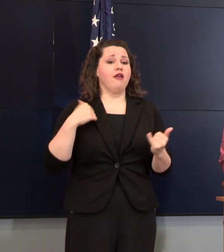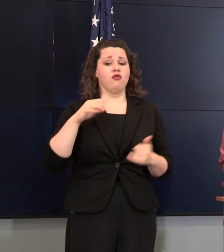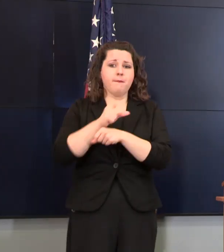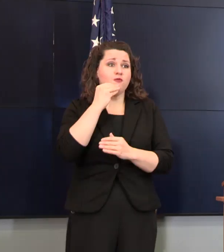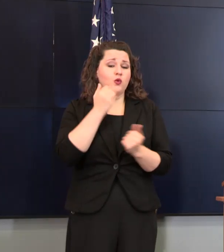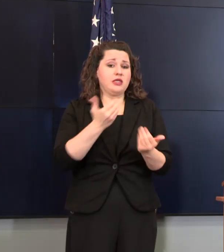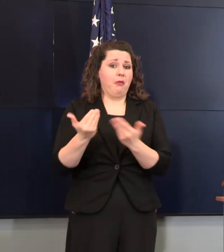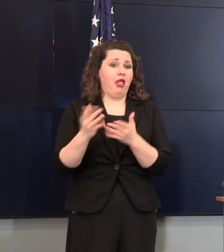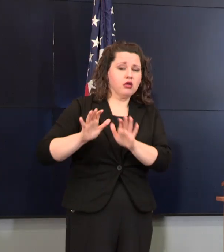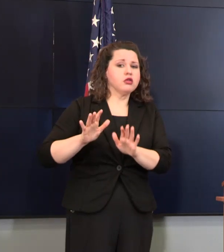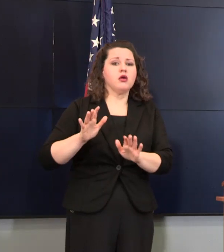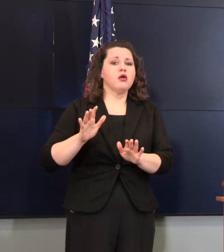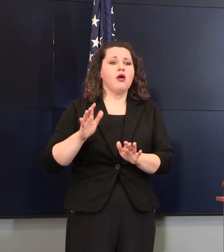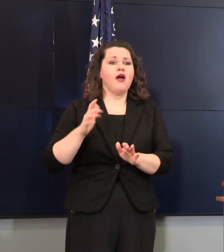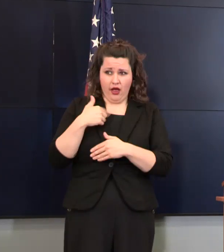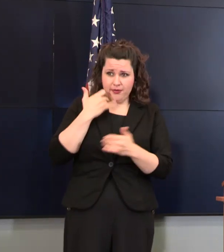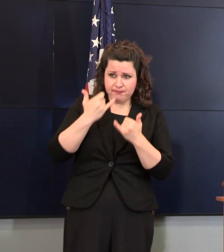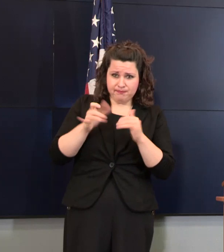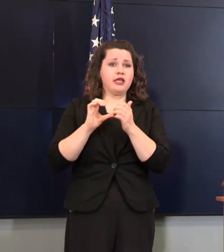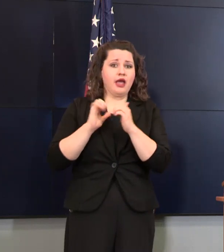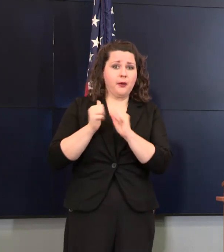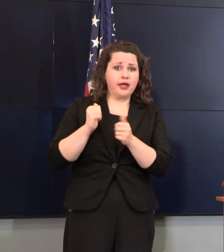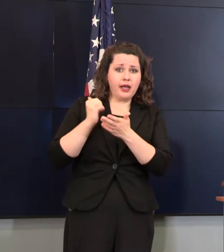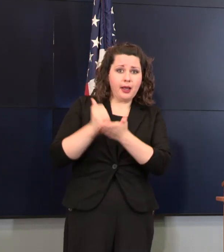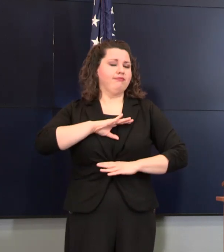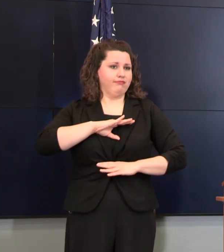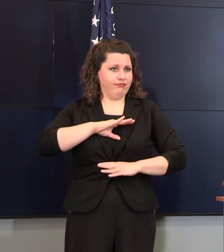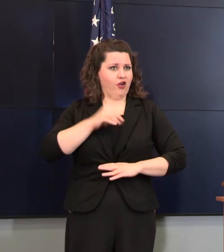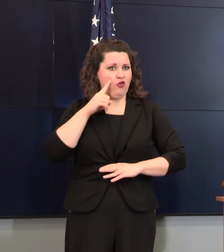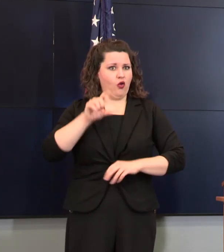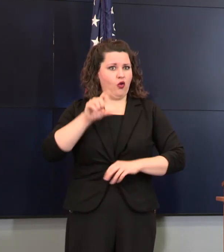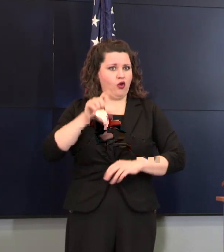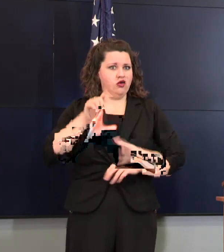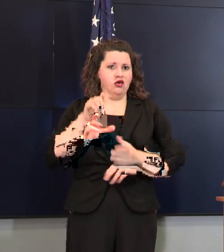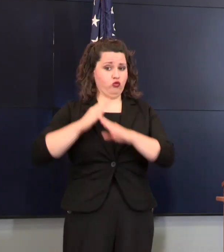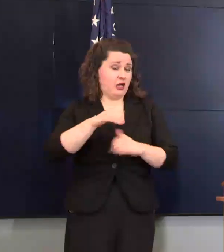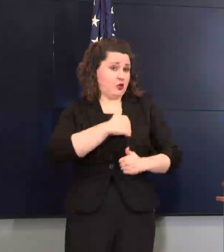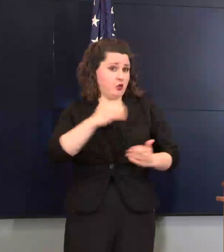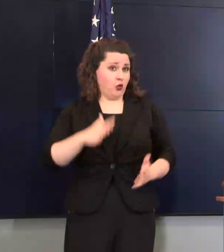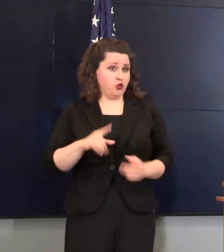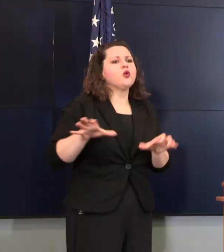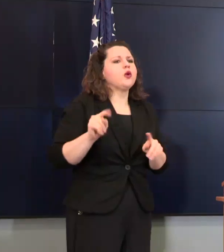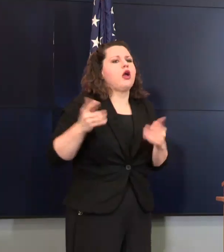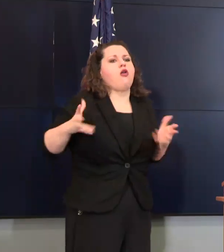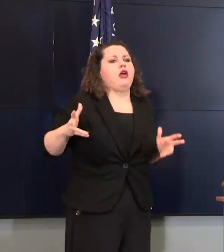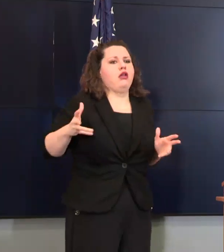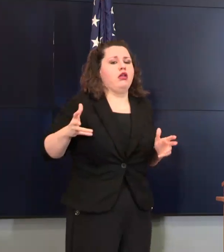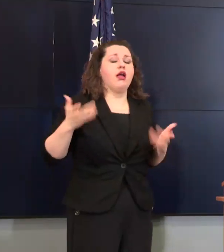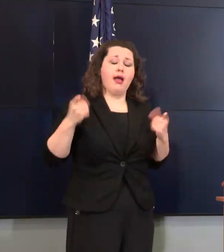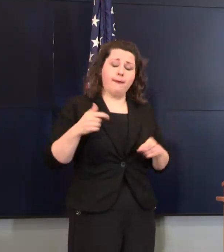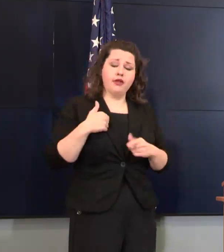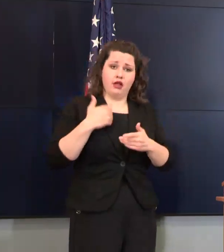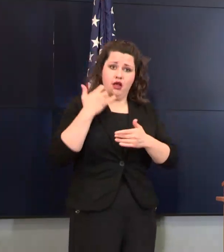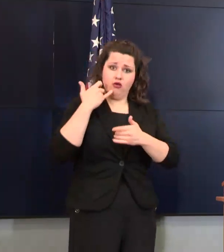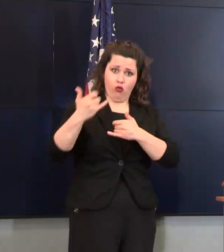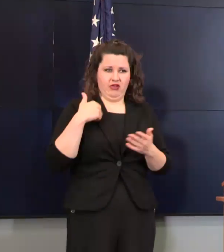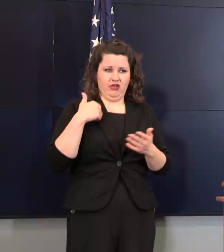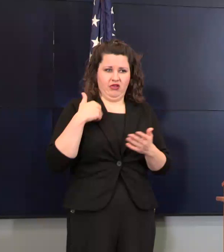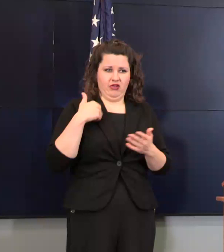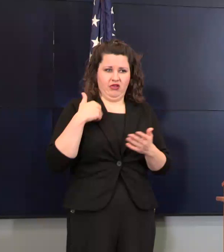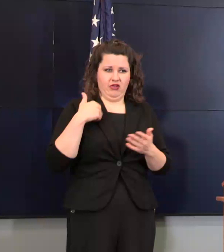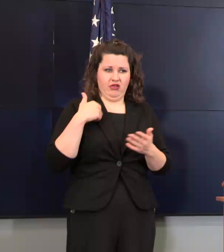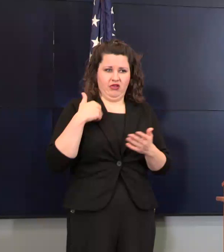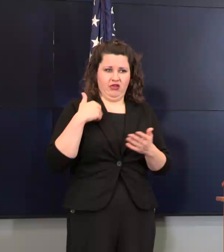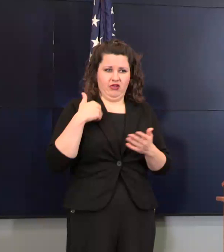hazard revocations. Next, I'd like to talk about Iowa prison industries and some of the PPEs that have over the course of the month. So showing